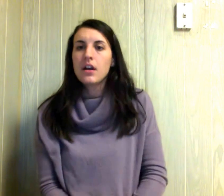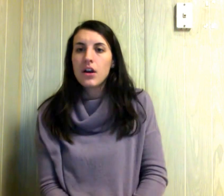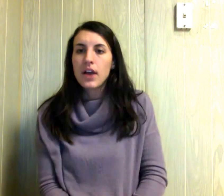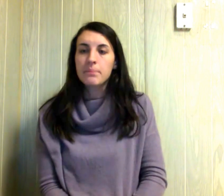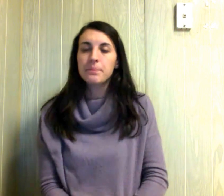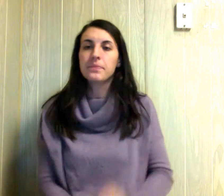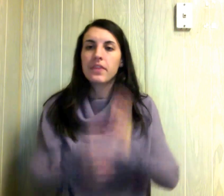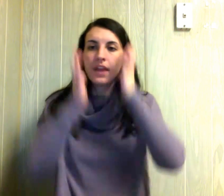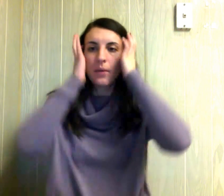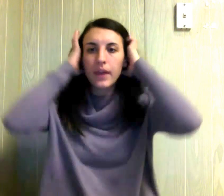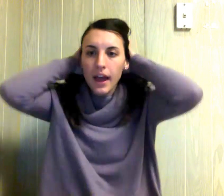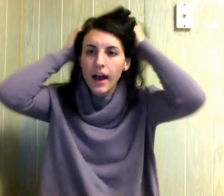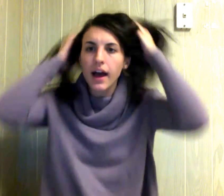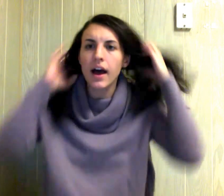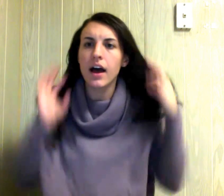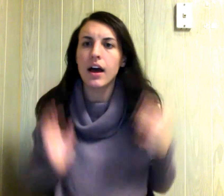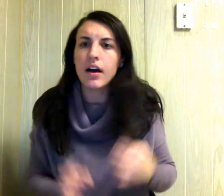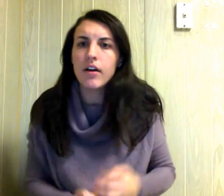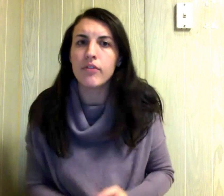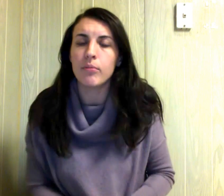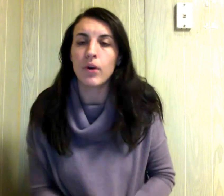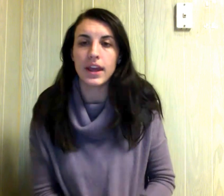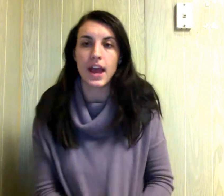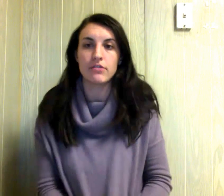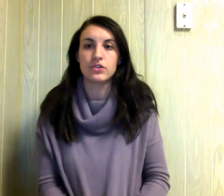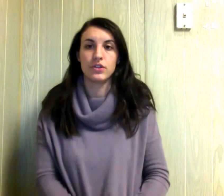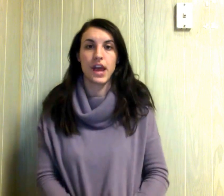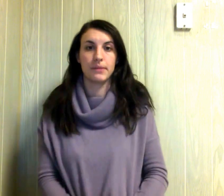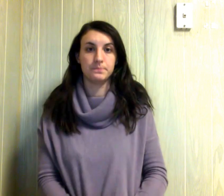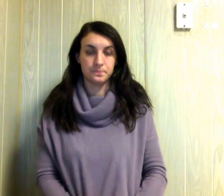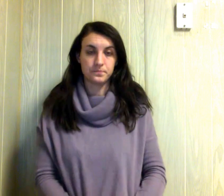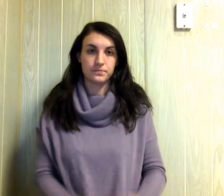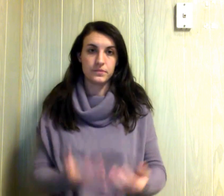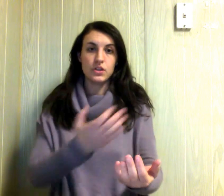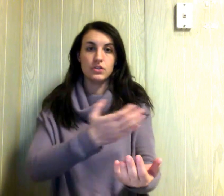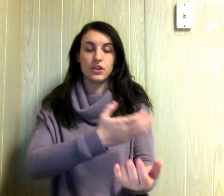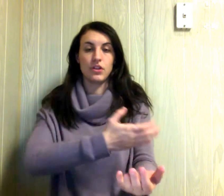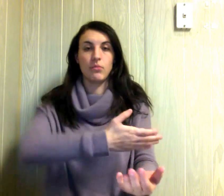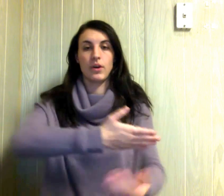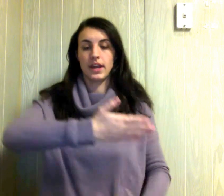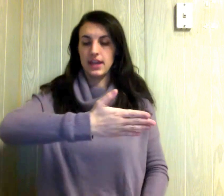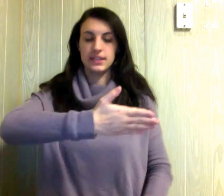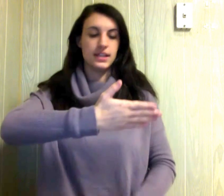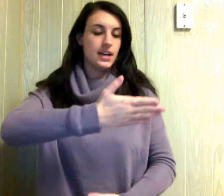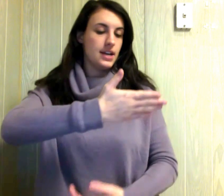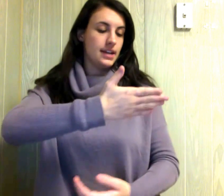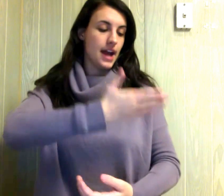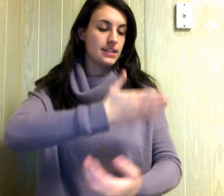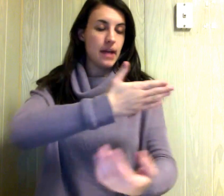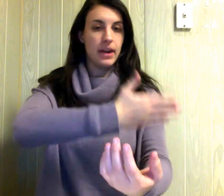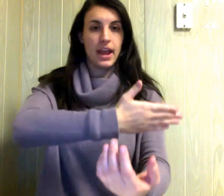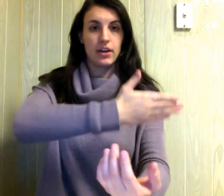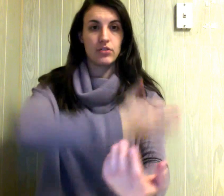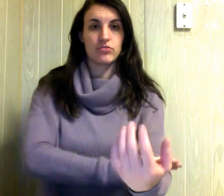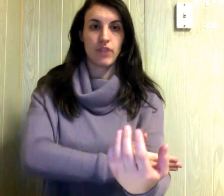Okay, and then we have morning, afternoon, night. So the morning is non-dominant hand goes right into